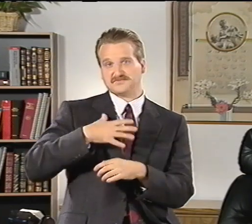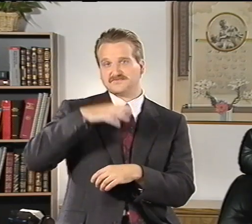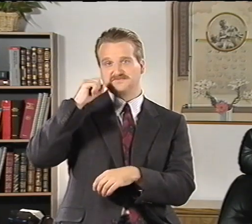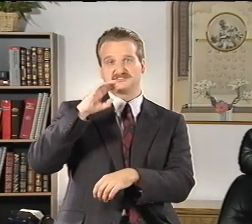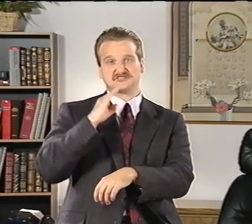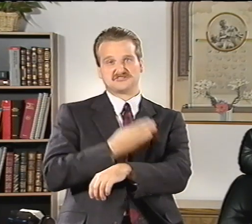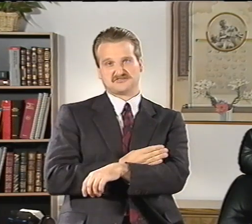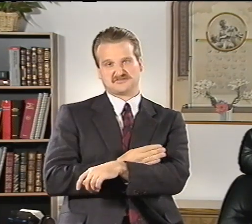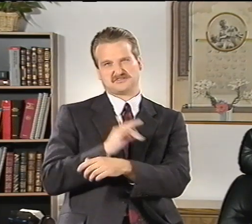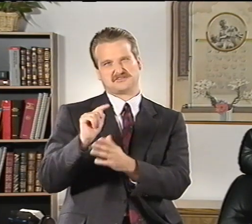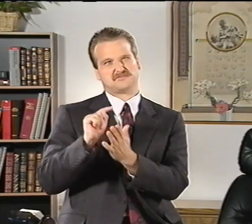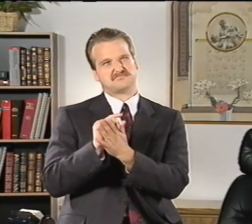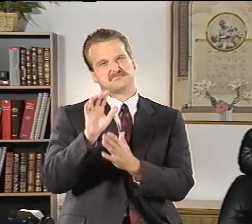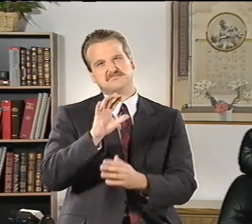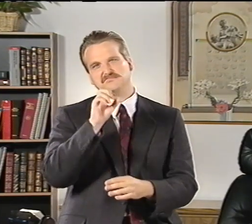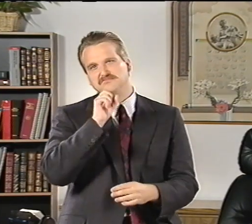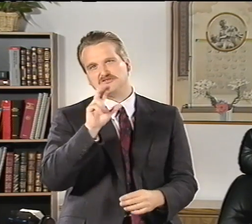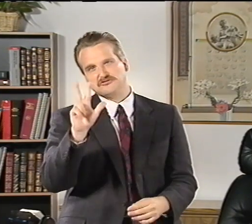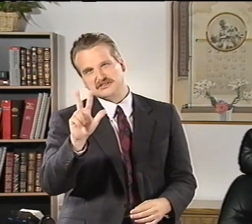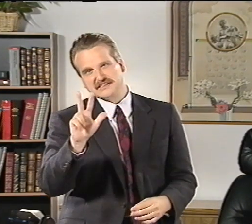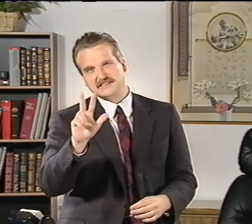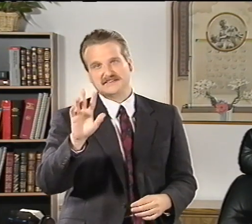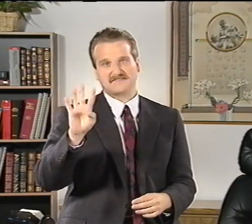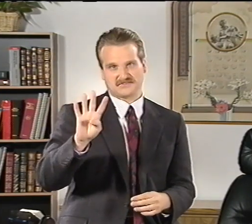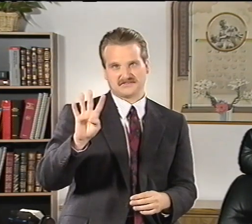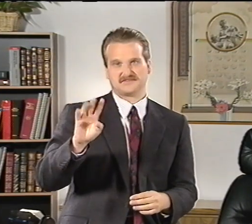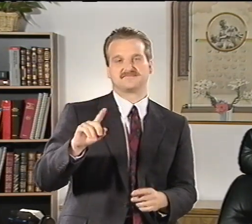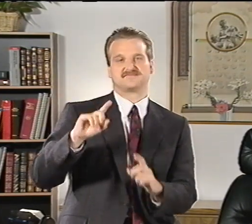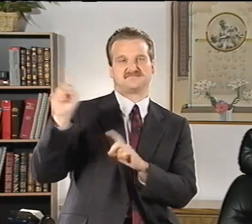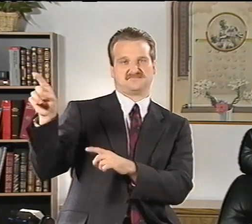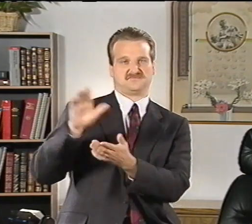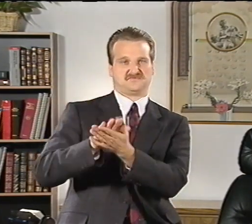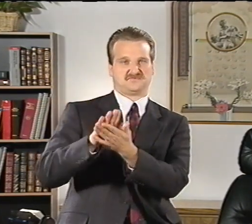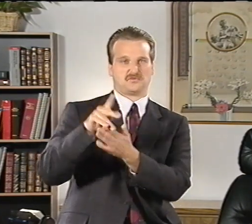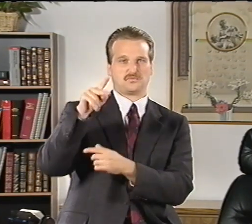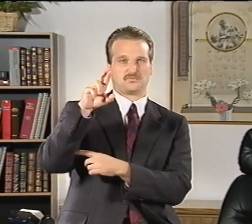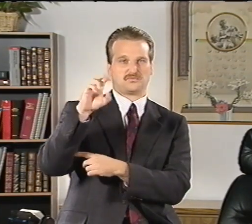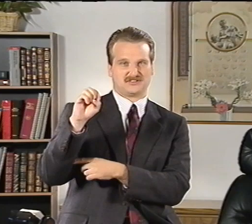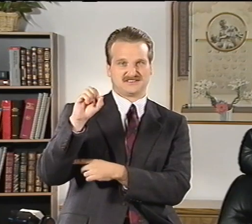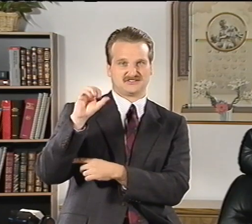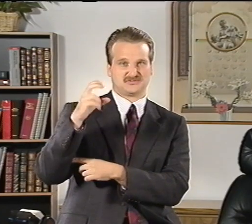When my oldest daughter was 3 or 4 years old, she attended preschool.